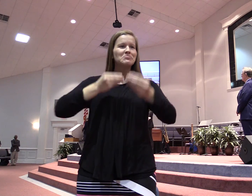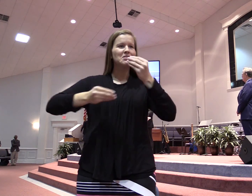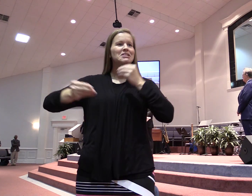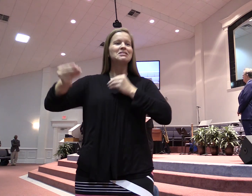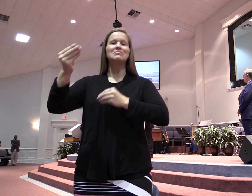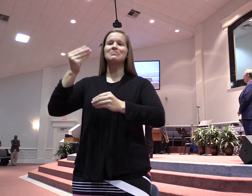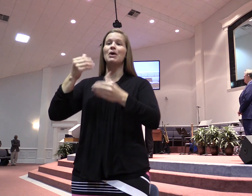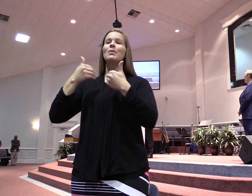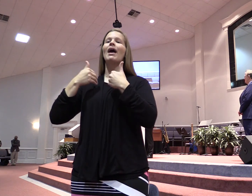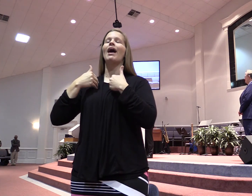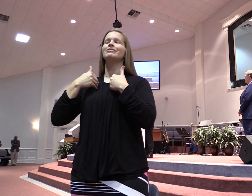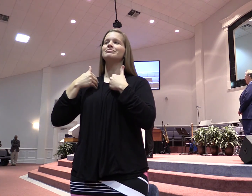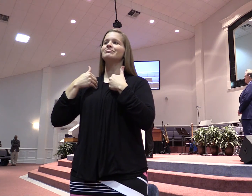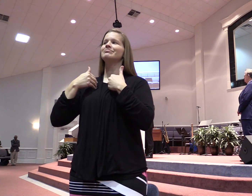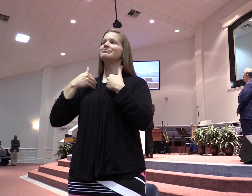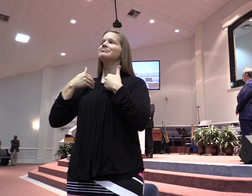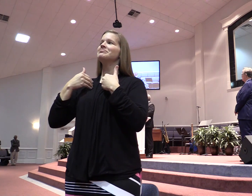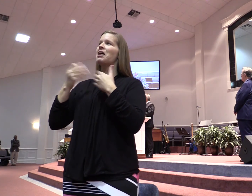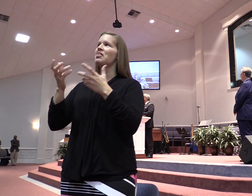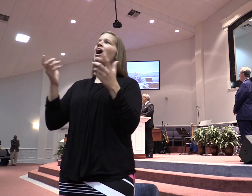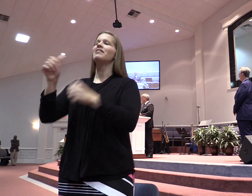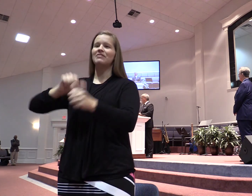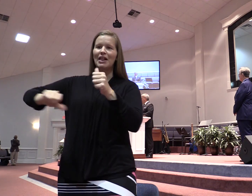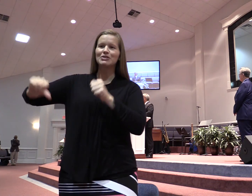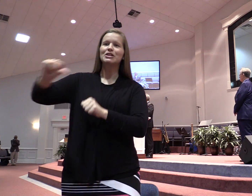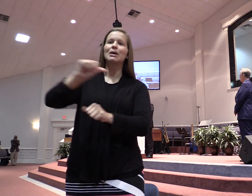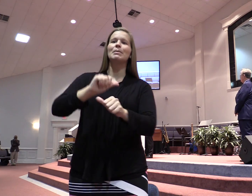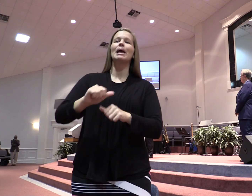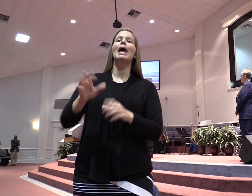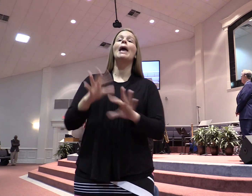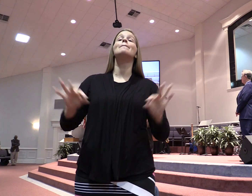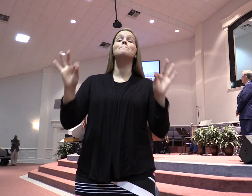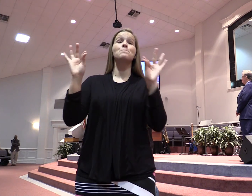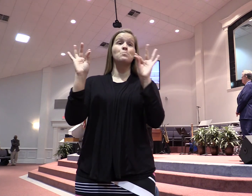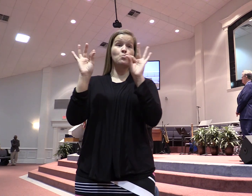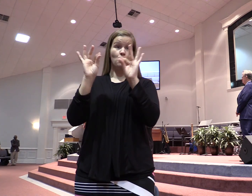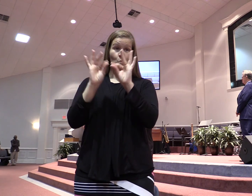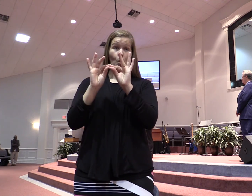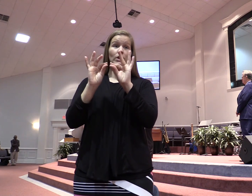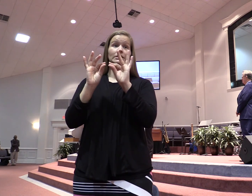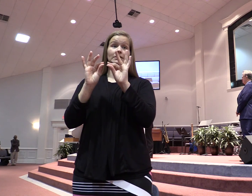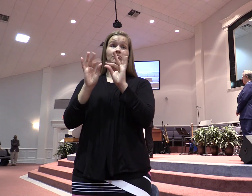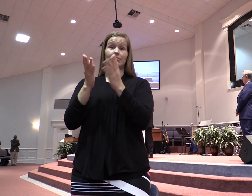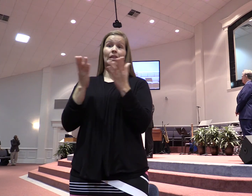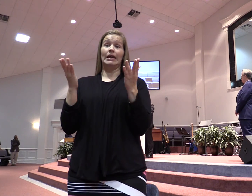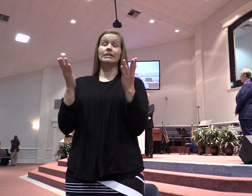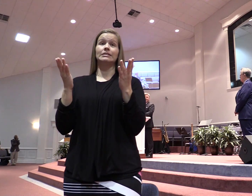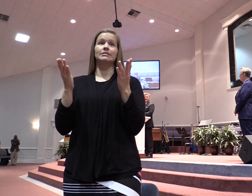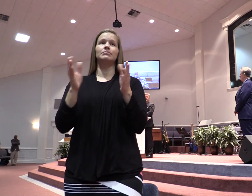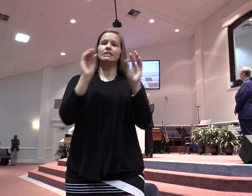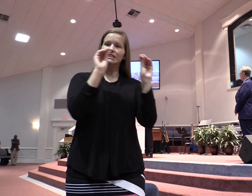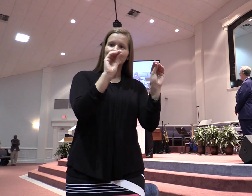And then we have fellowship. Those are three distinct and unique different entities.